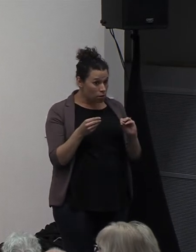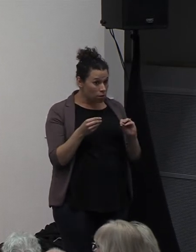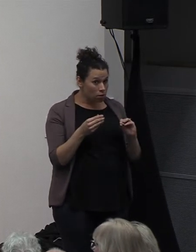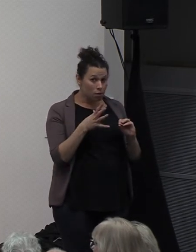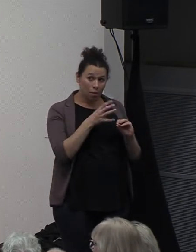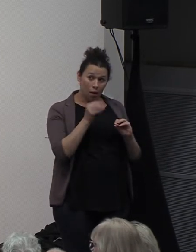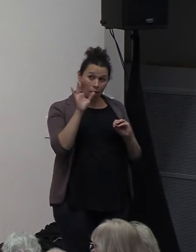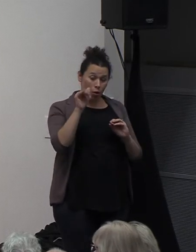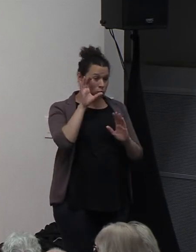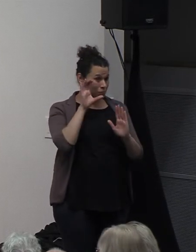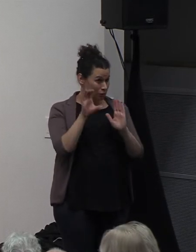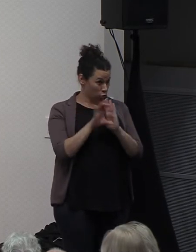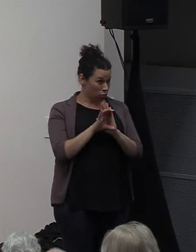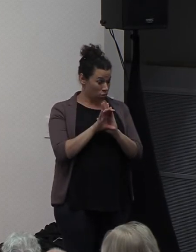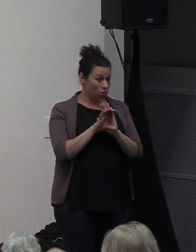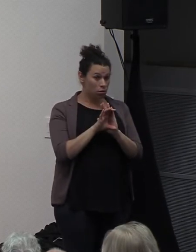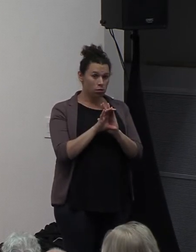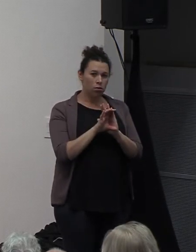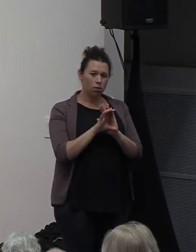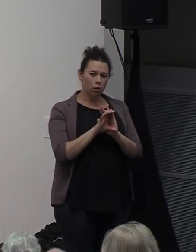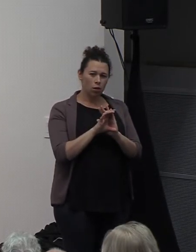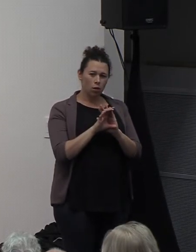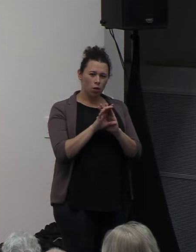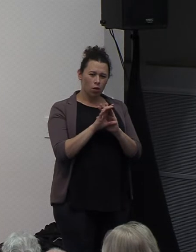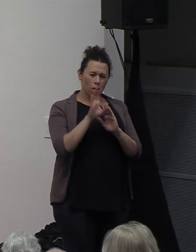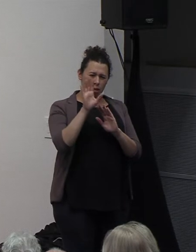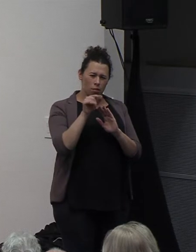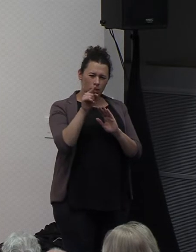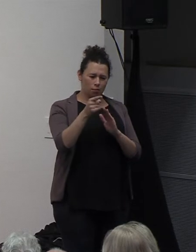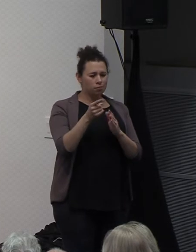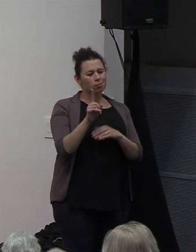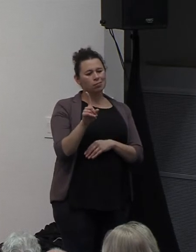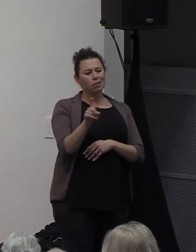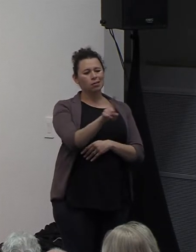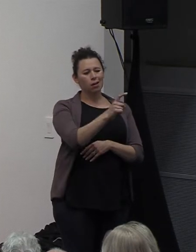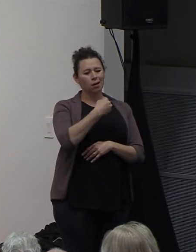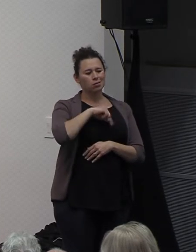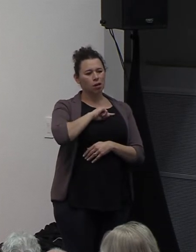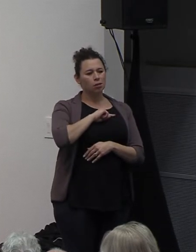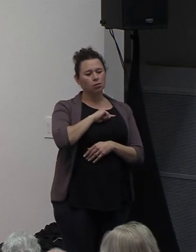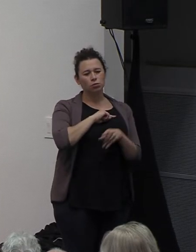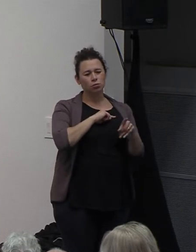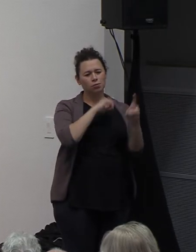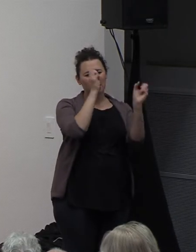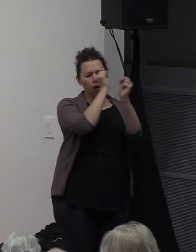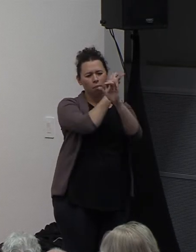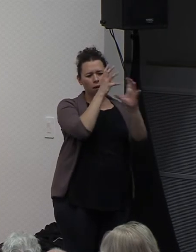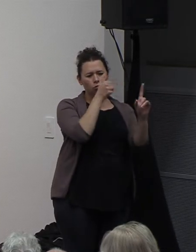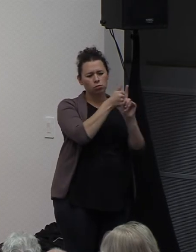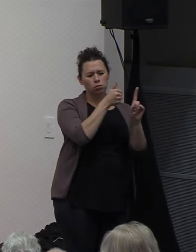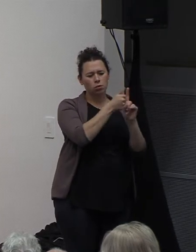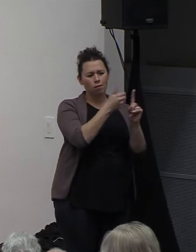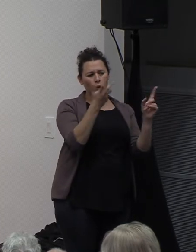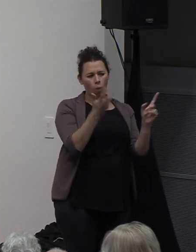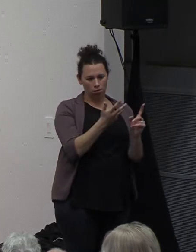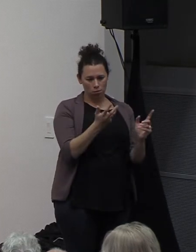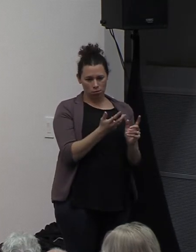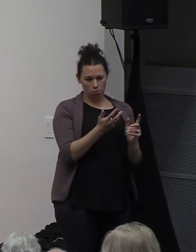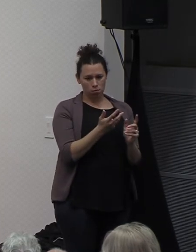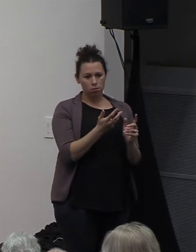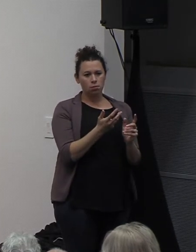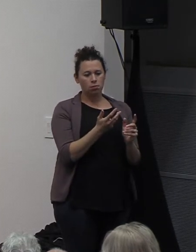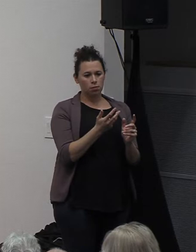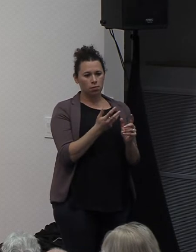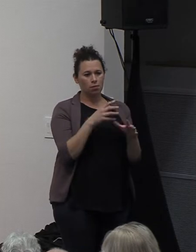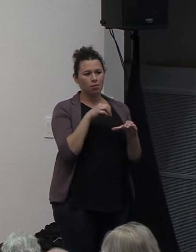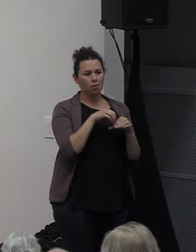portraits asks us to conjure up a second set of images that can exist only virtually